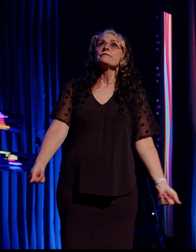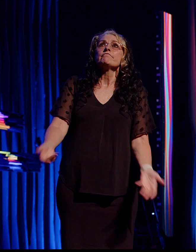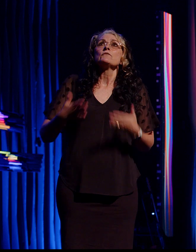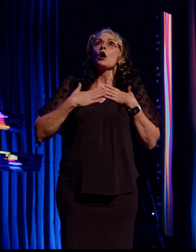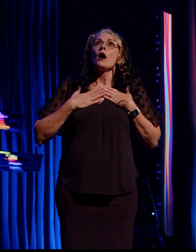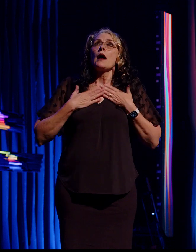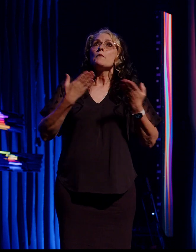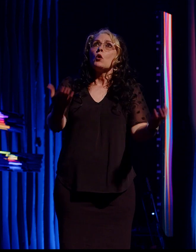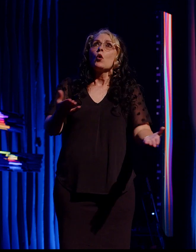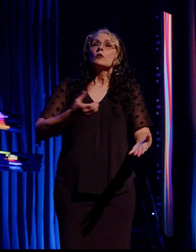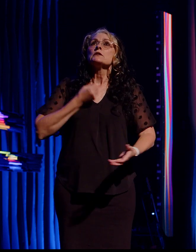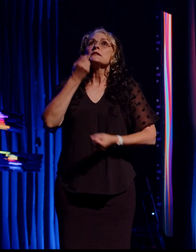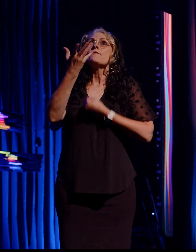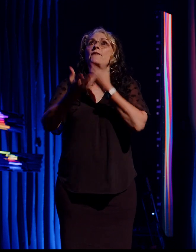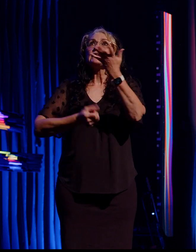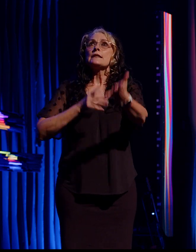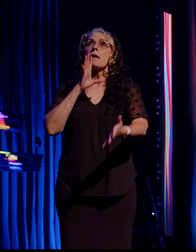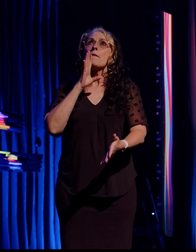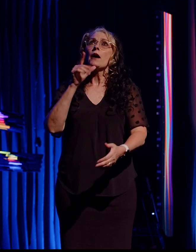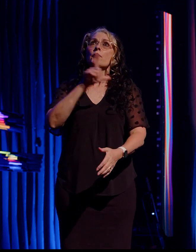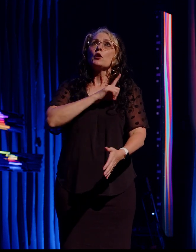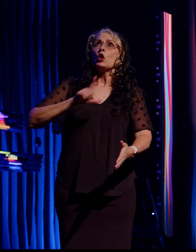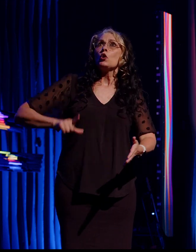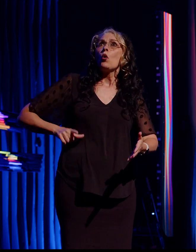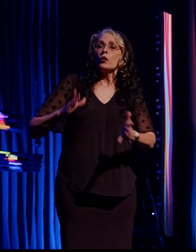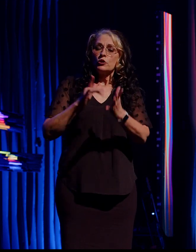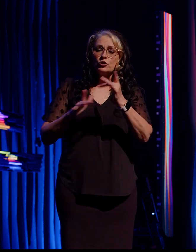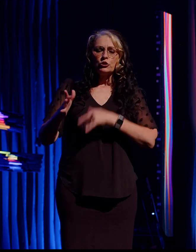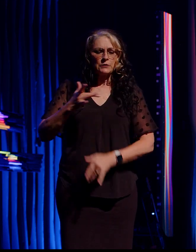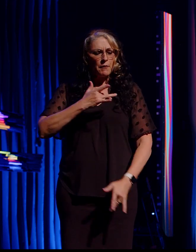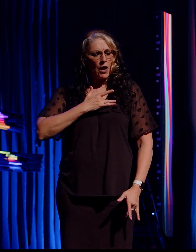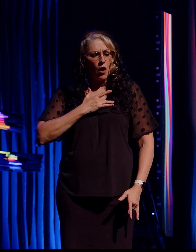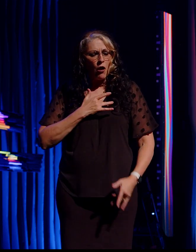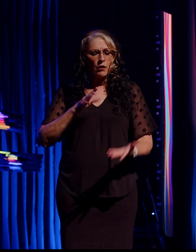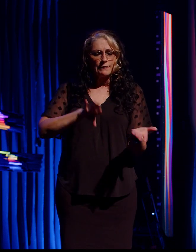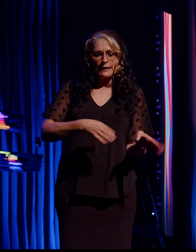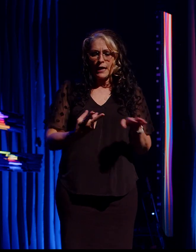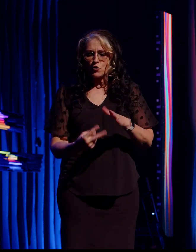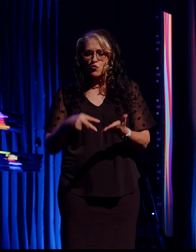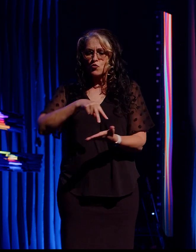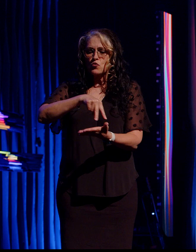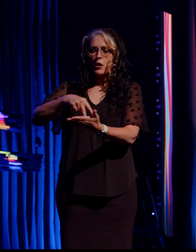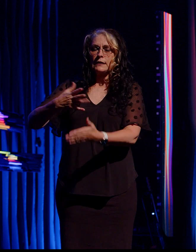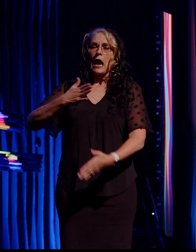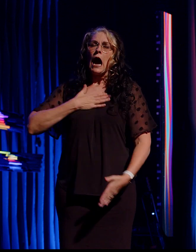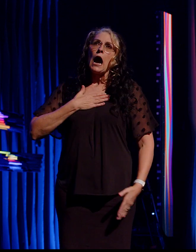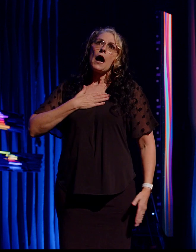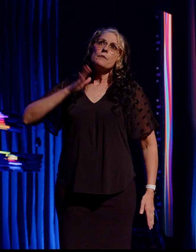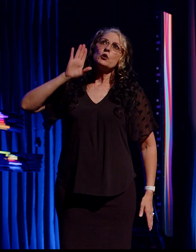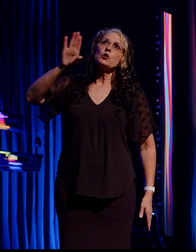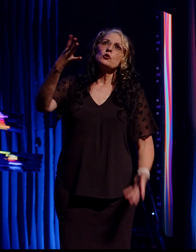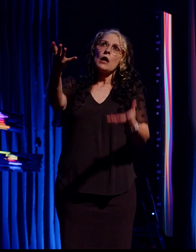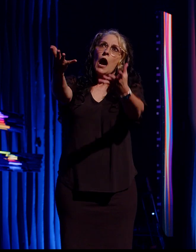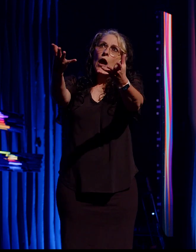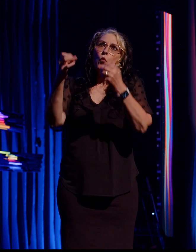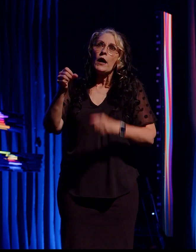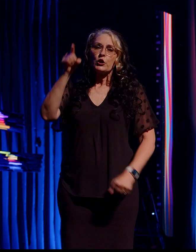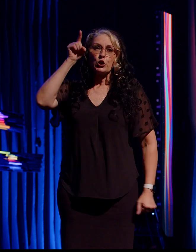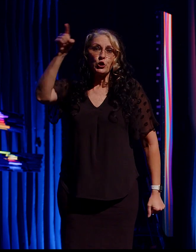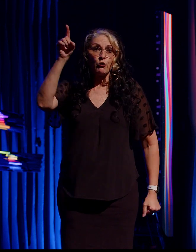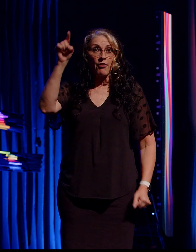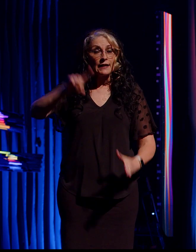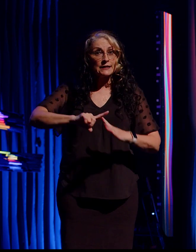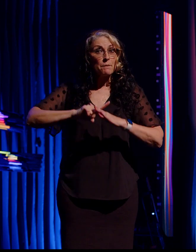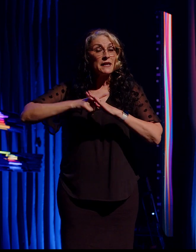yours. Confessing with your mouth that Jesus is Lord, believing in your heart God raised from the dead, and saying, I'm yours. I want you. That's